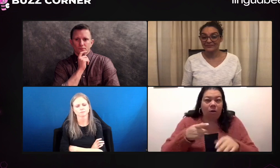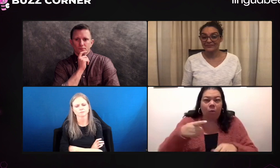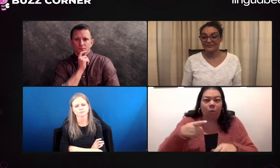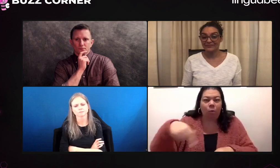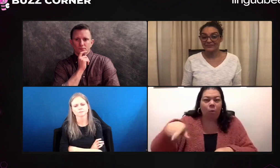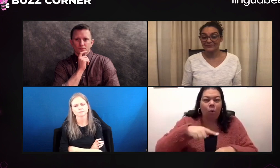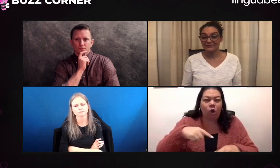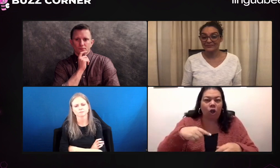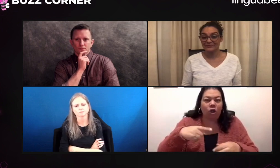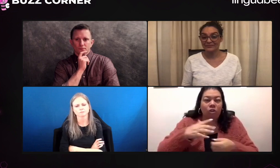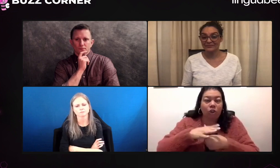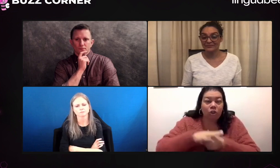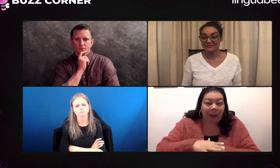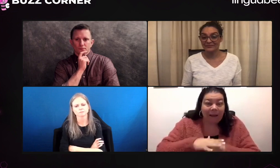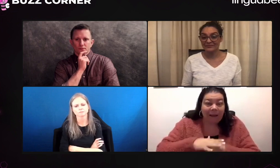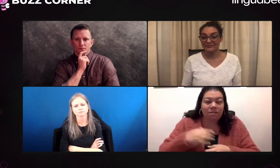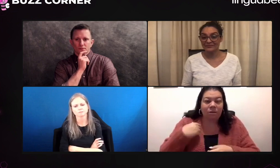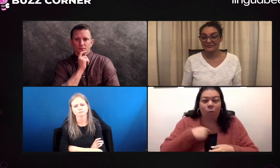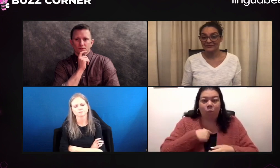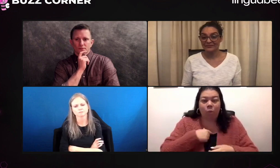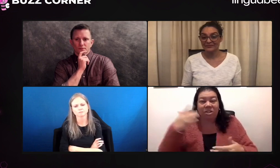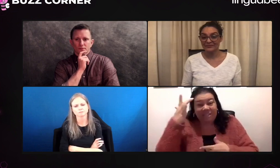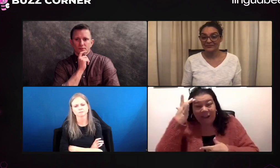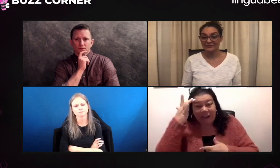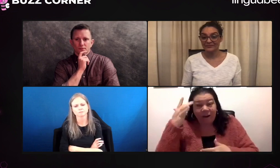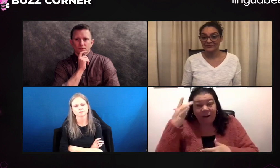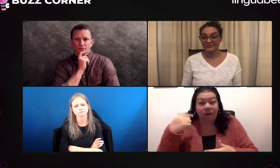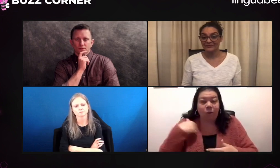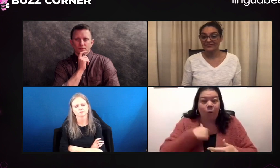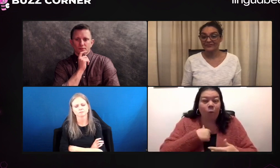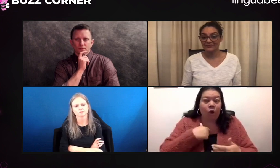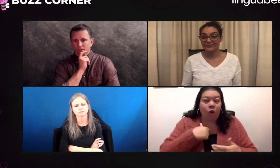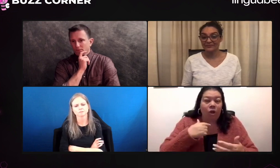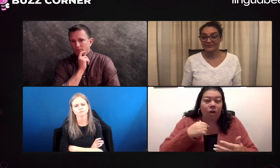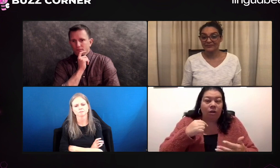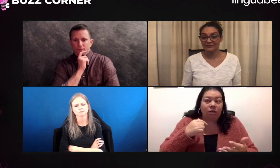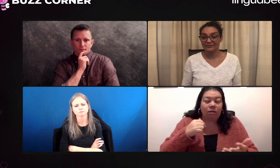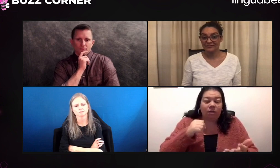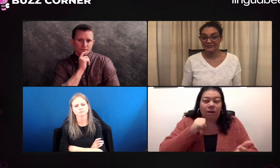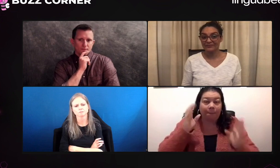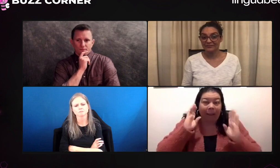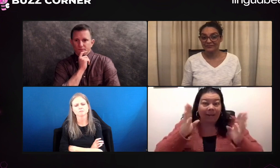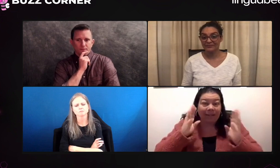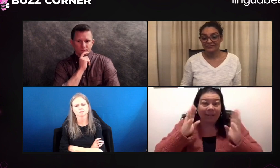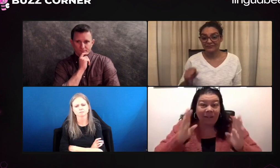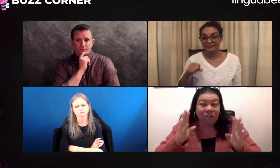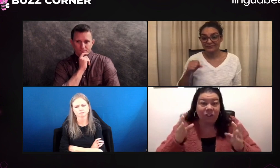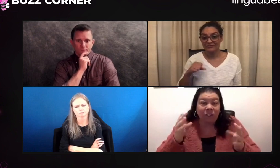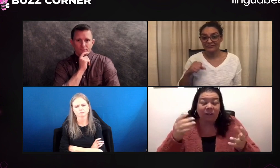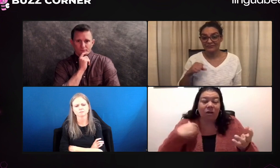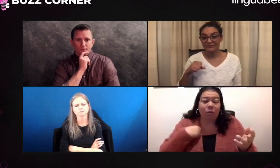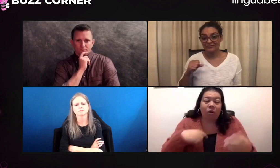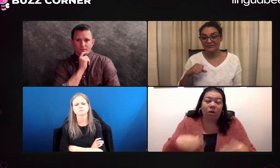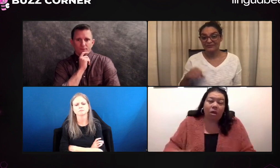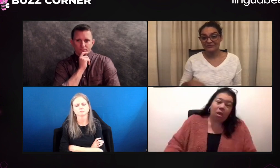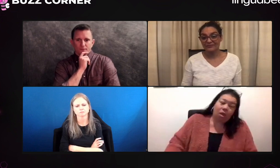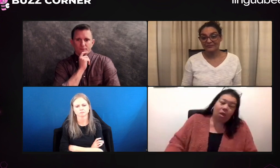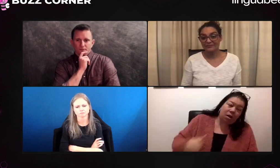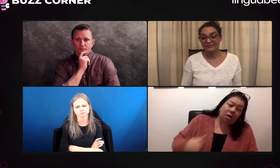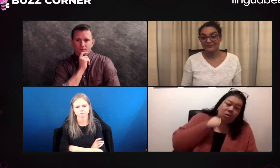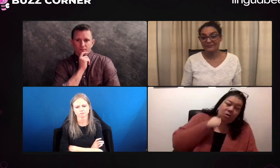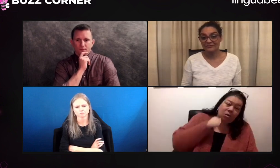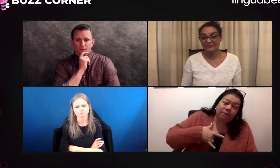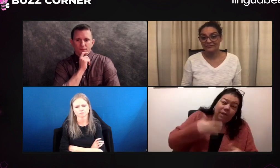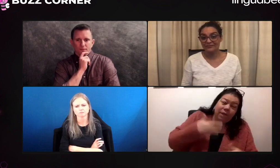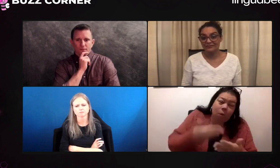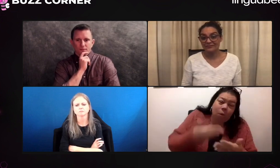appointment was finished, just to make sure that everything was resolved. I feel like if we were stressed or sick during that time, or maybe